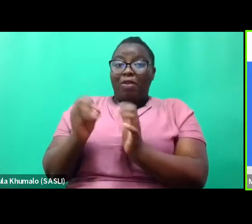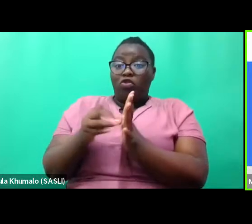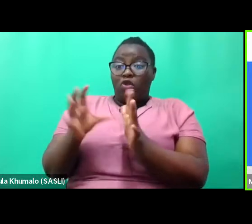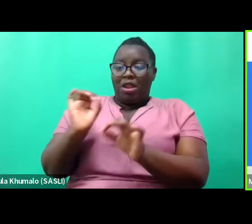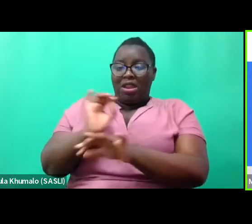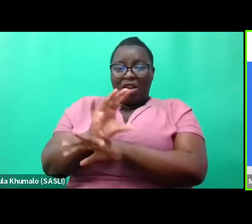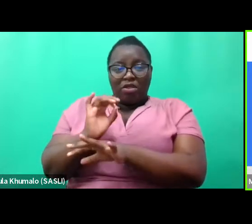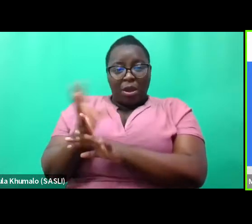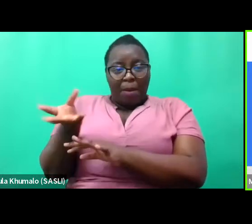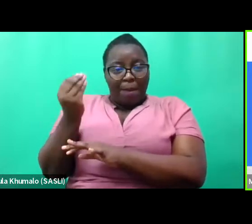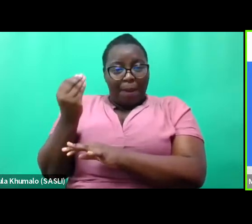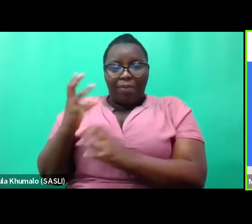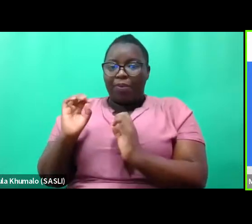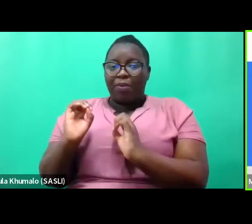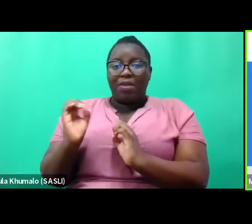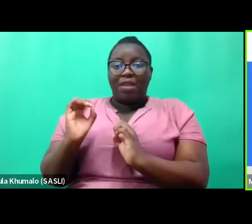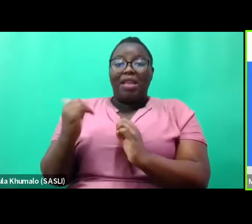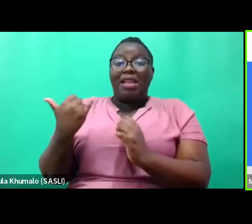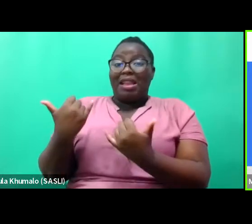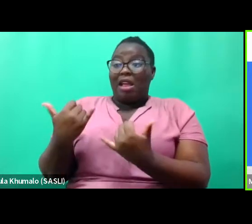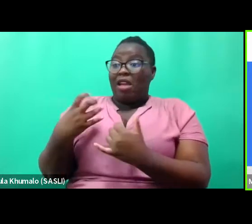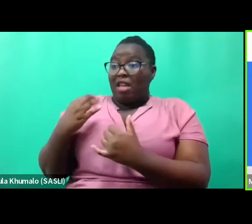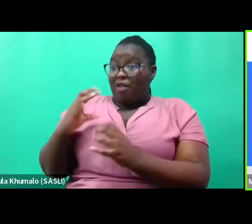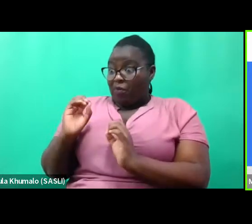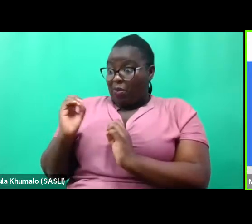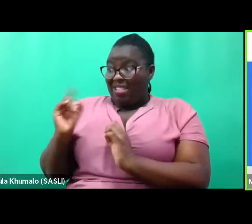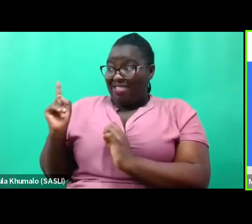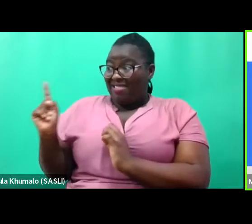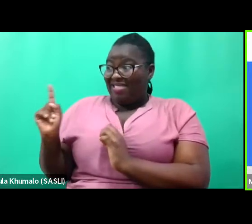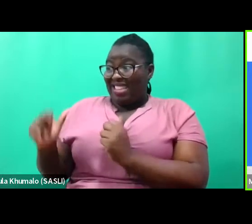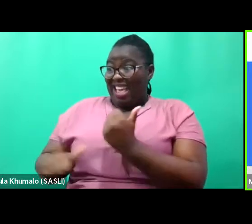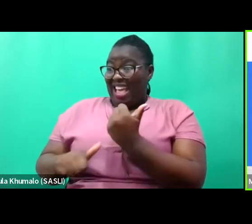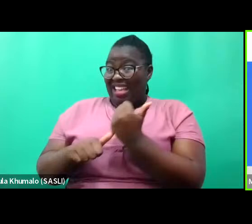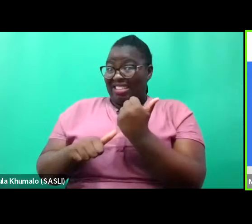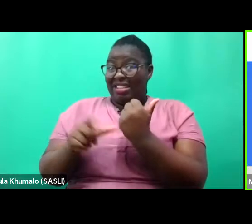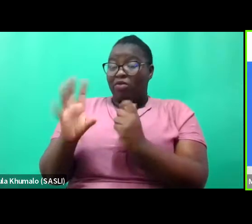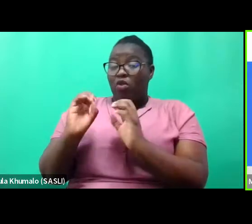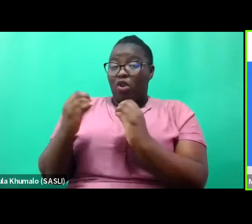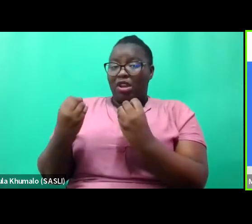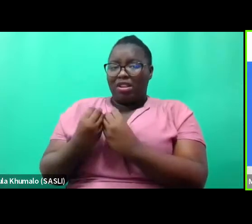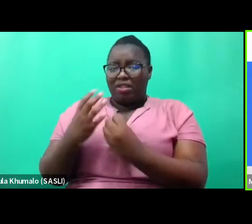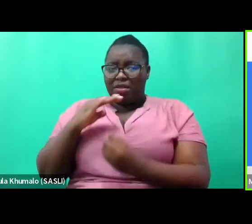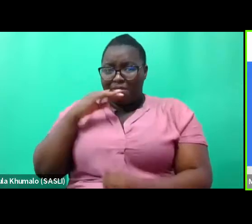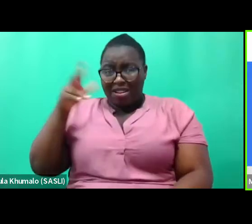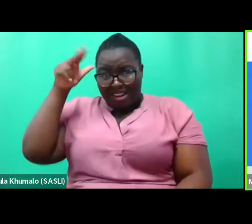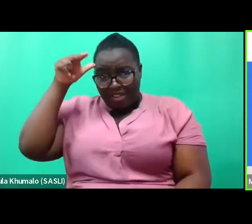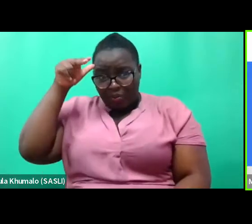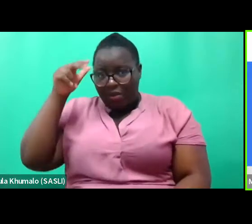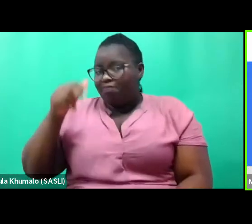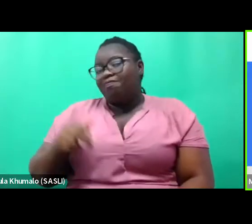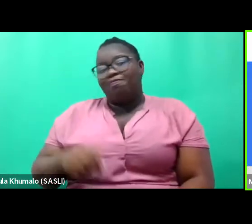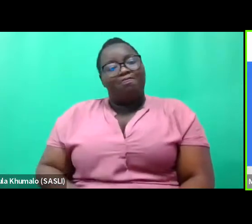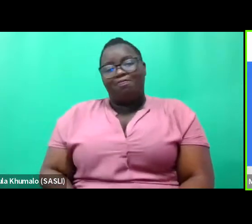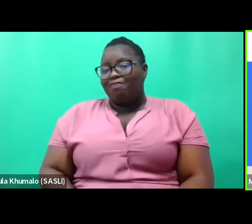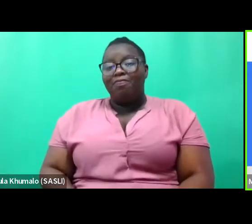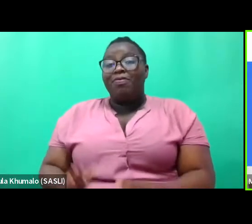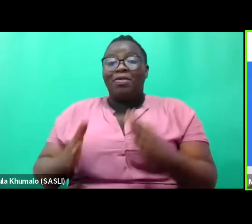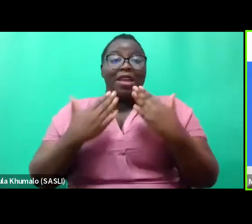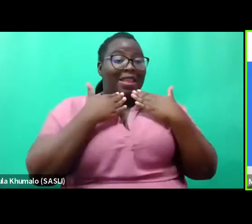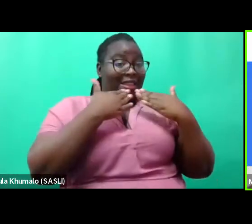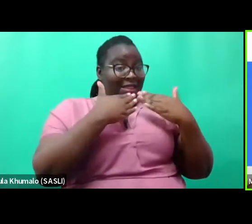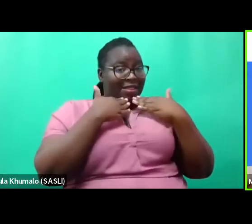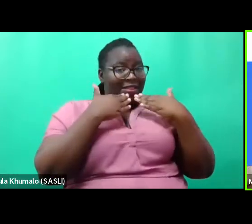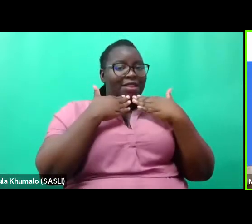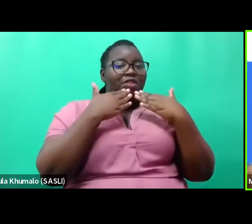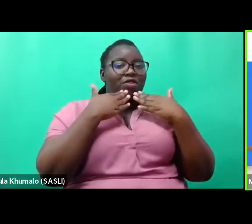been for the organization advocating on my behalf, I would not have graduated, honestly. Thank you, Prashant. You had